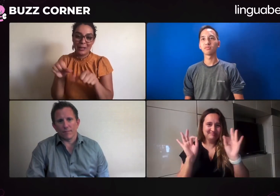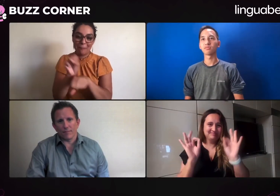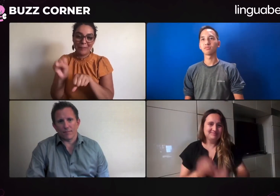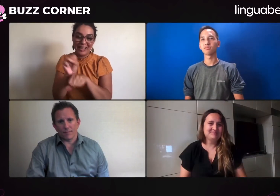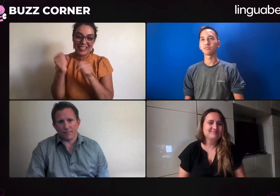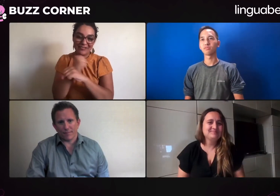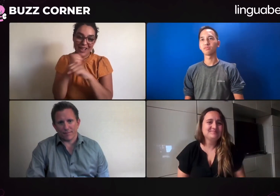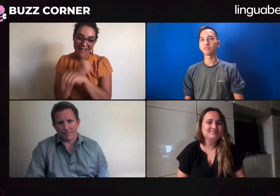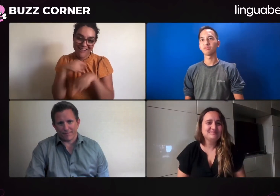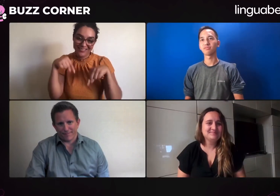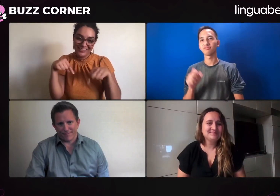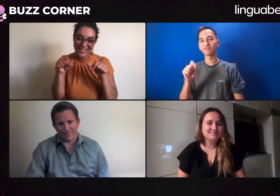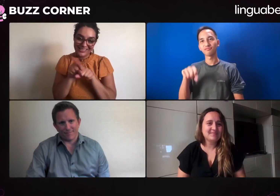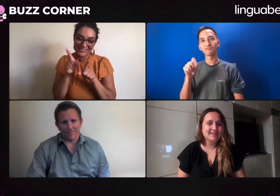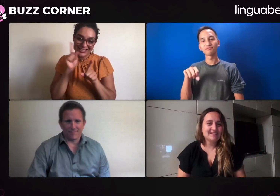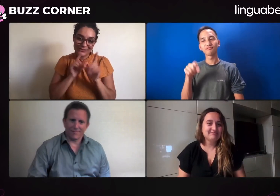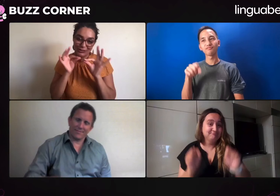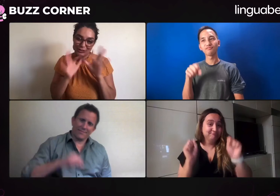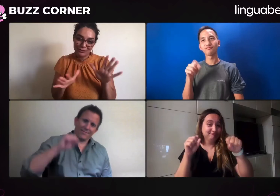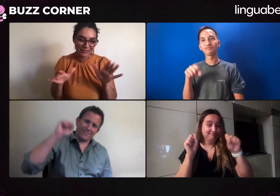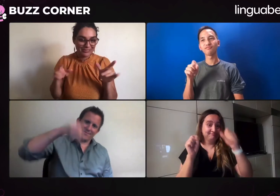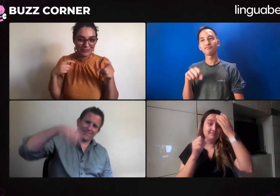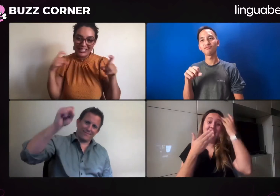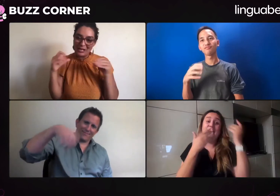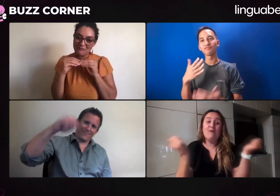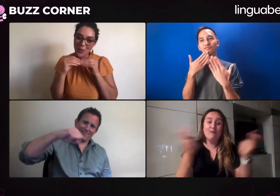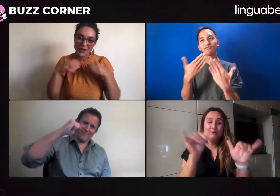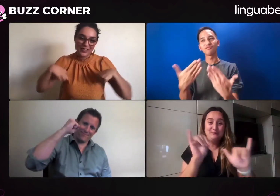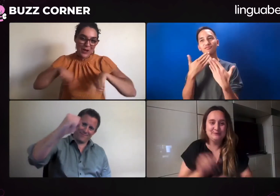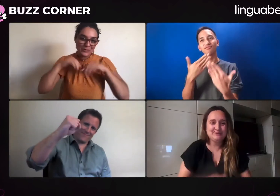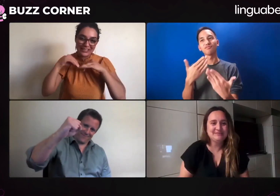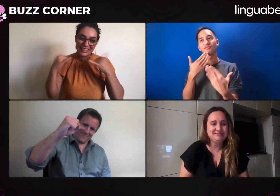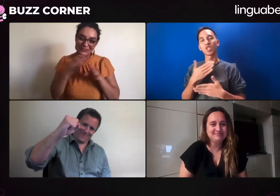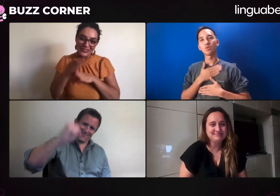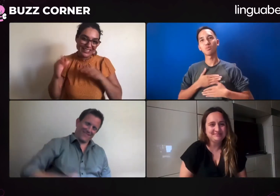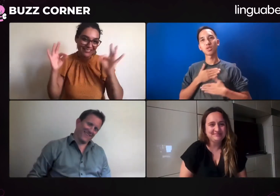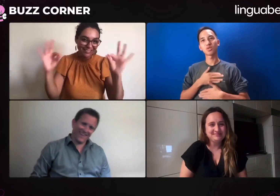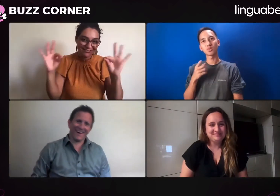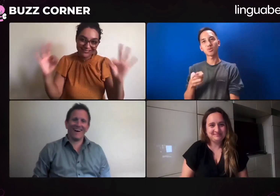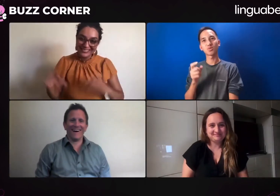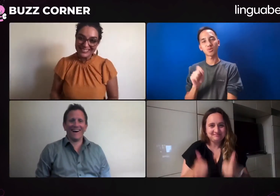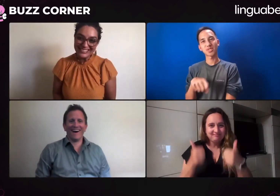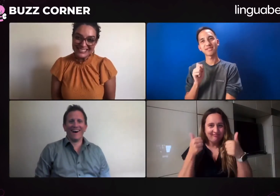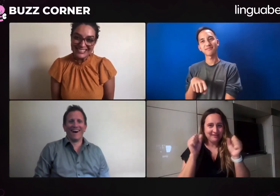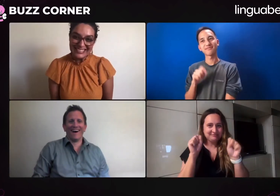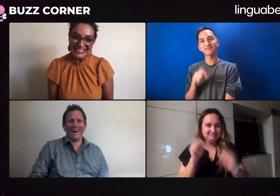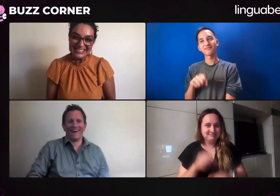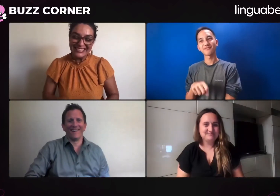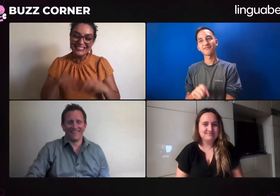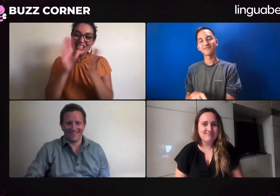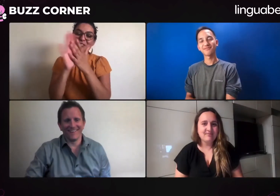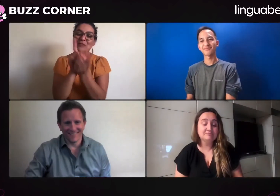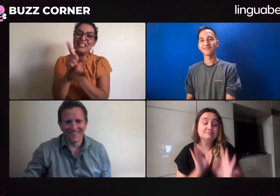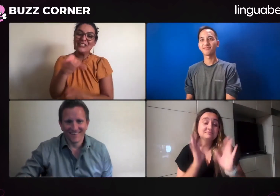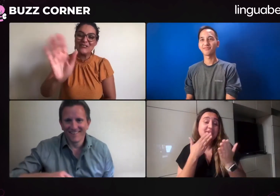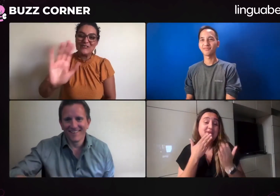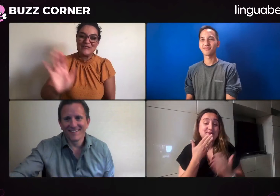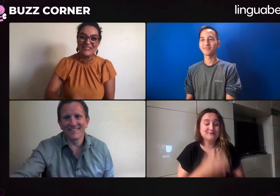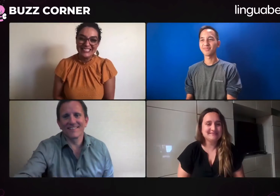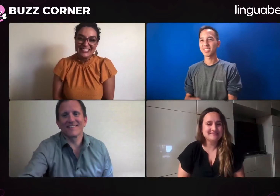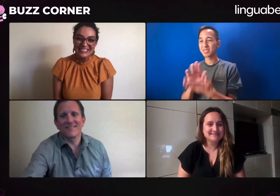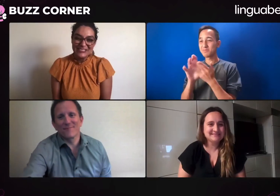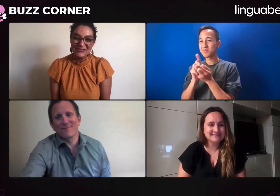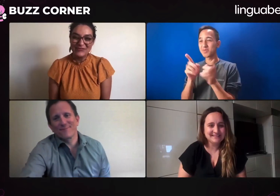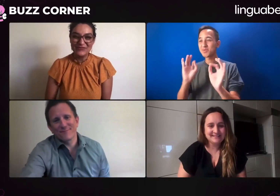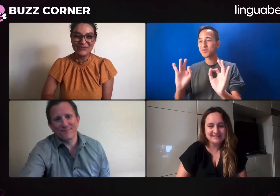team. I want to thank you so much, Maria, for joining this and joining the fight as a deaf interpreter and being a part of this field. Thank you so Great to